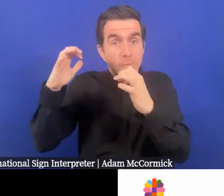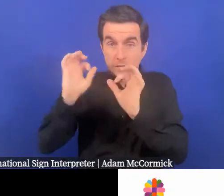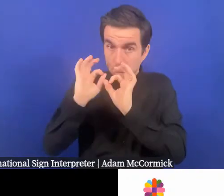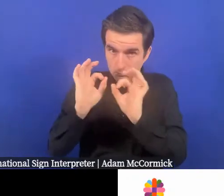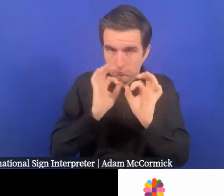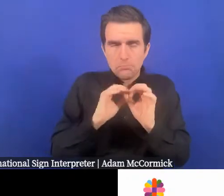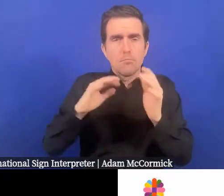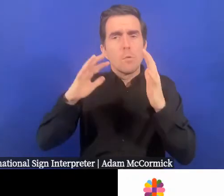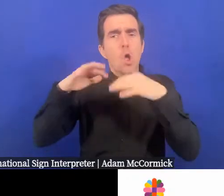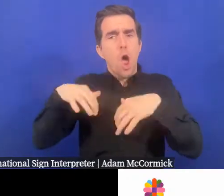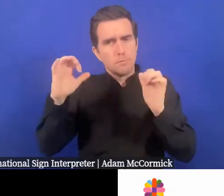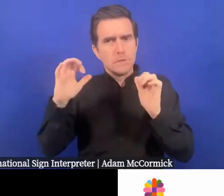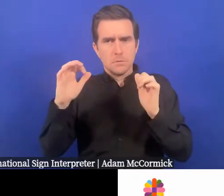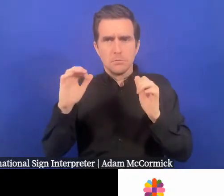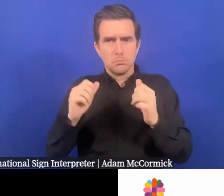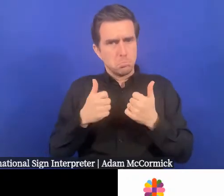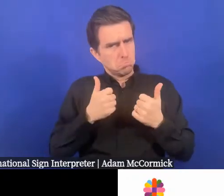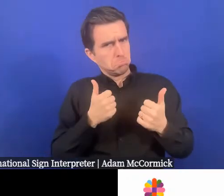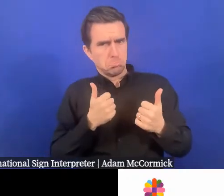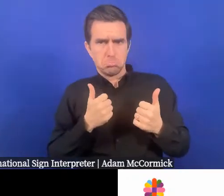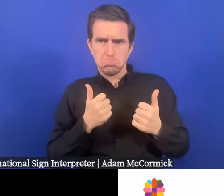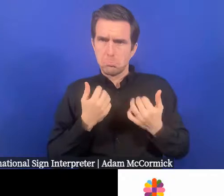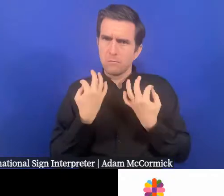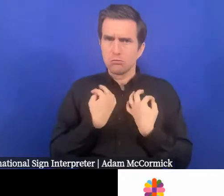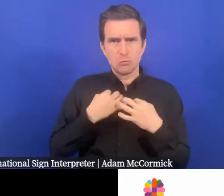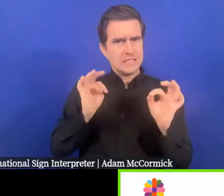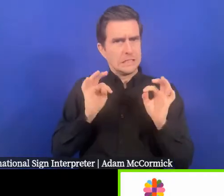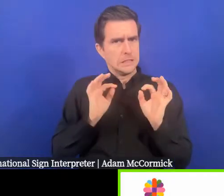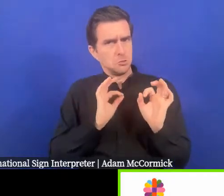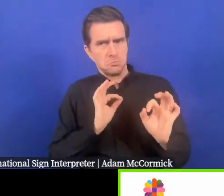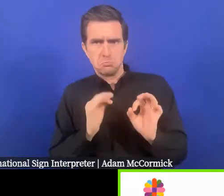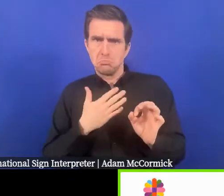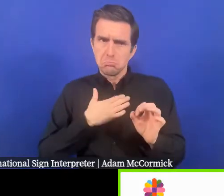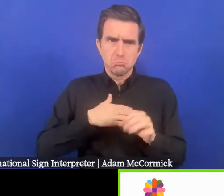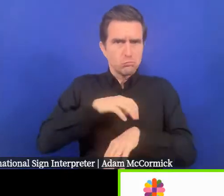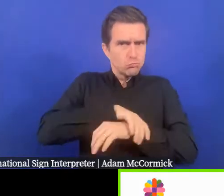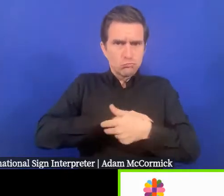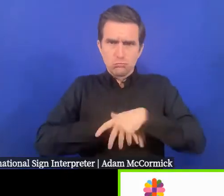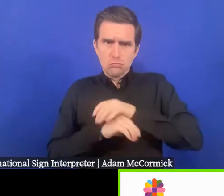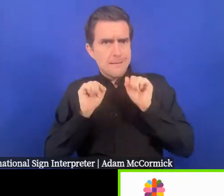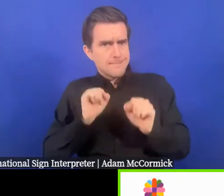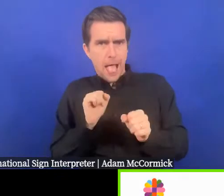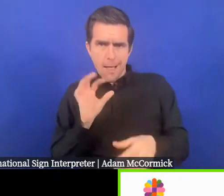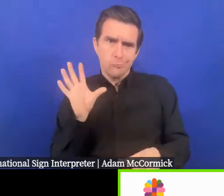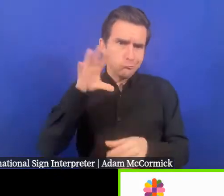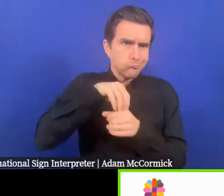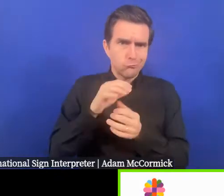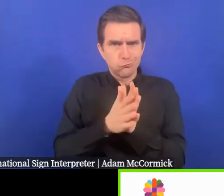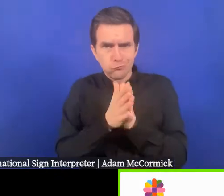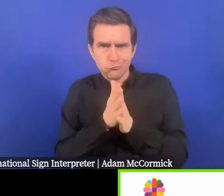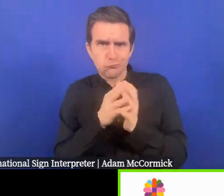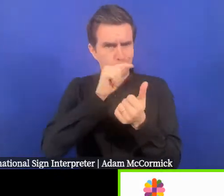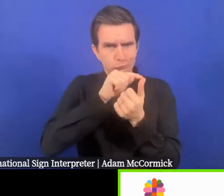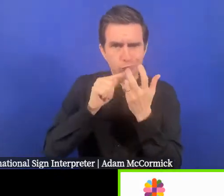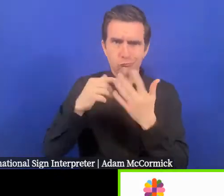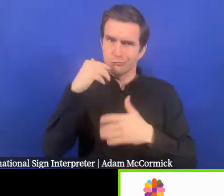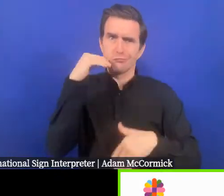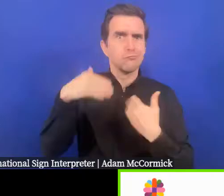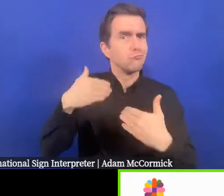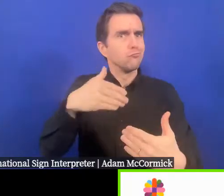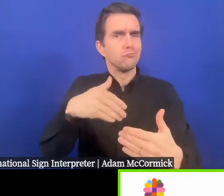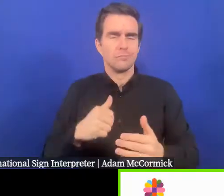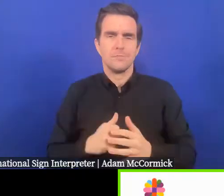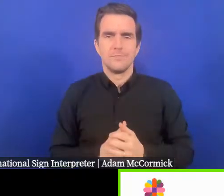are doing, and vice versa. Yes, thanks for your answer. And thank you everyone for